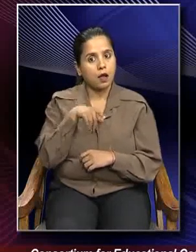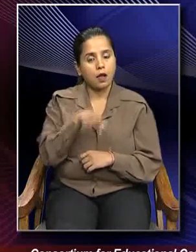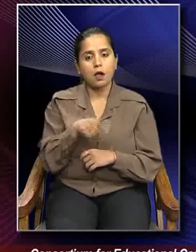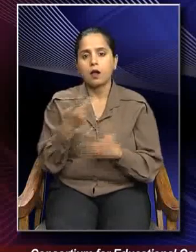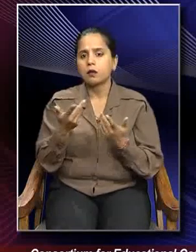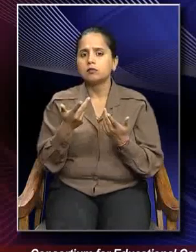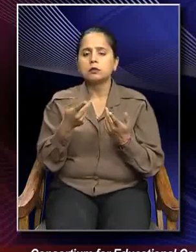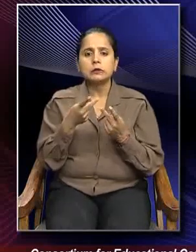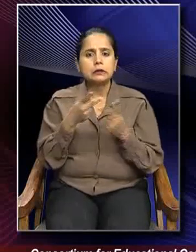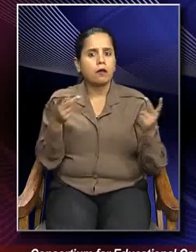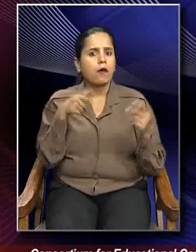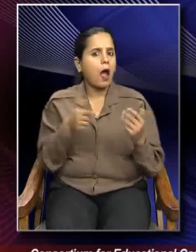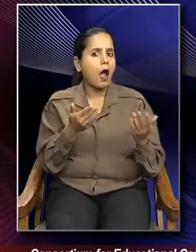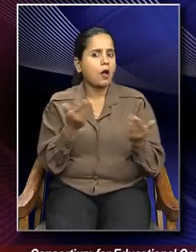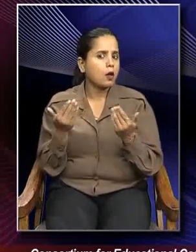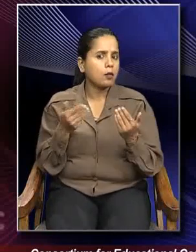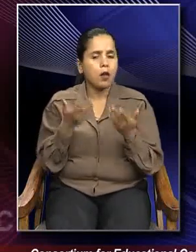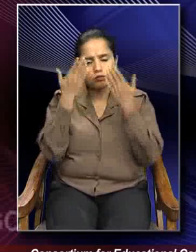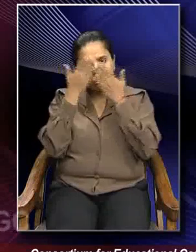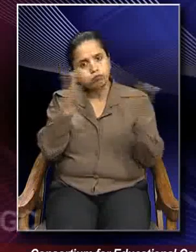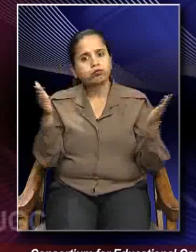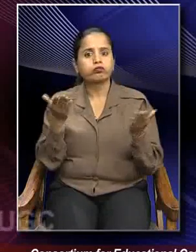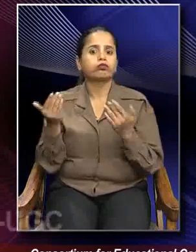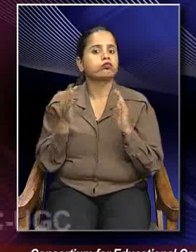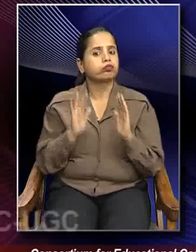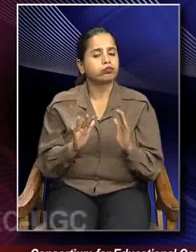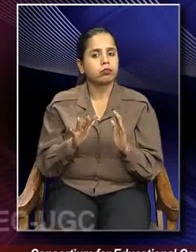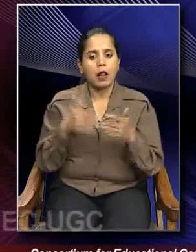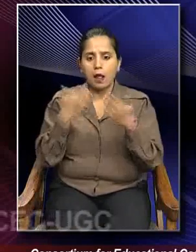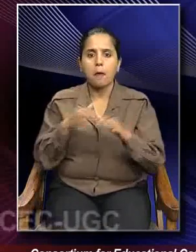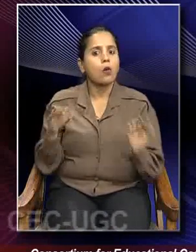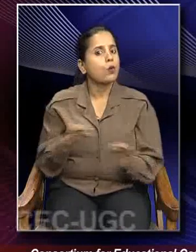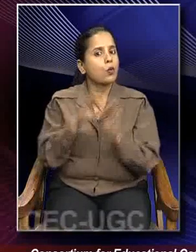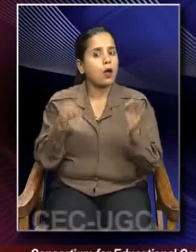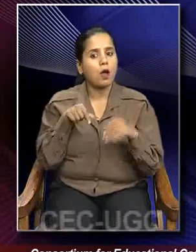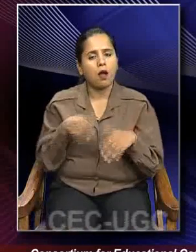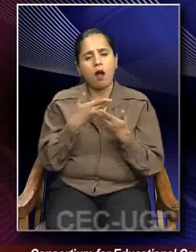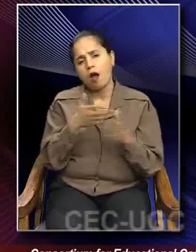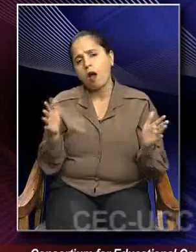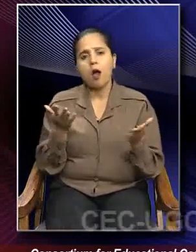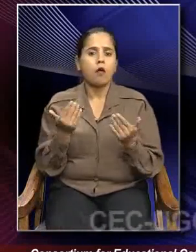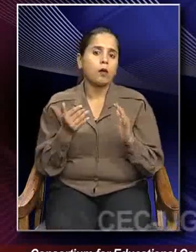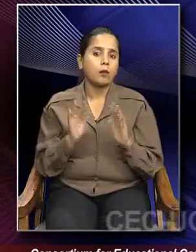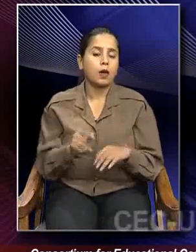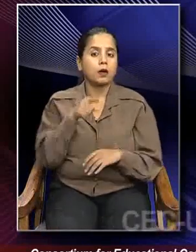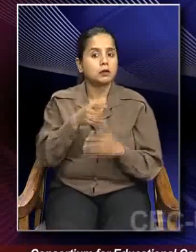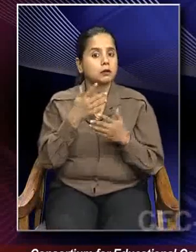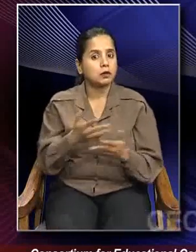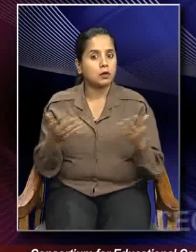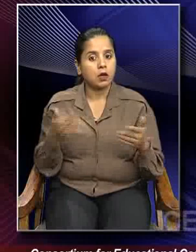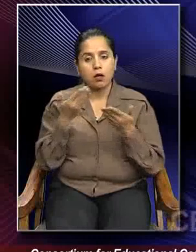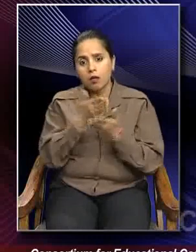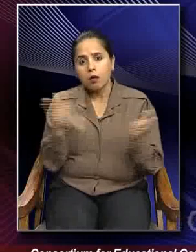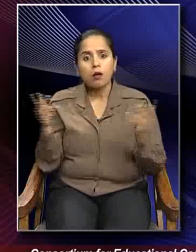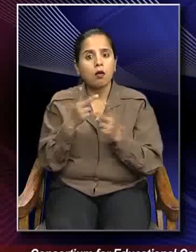infinite substance. And since it is an infinite substance, this infinite substance